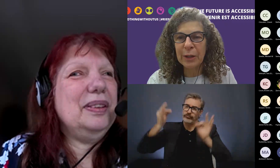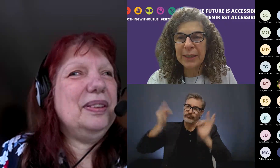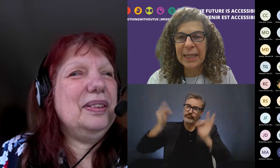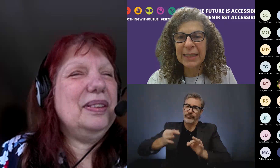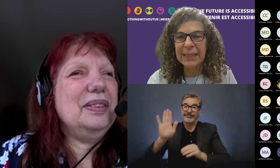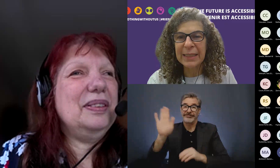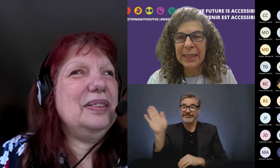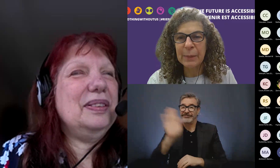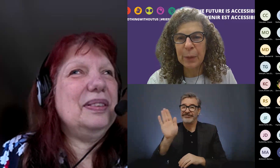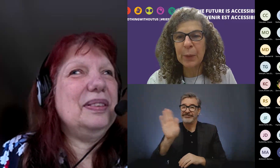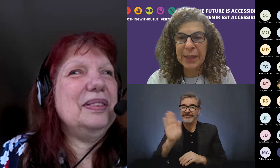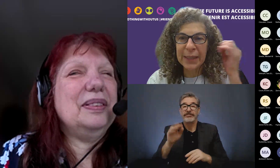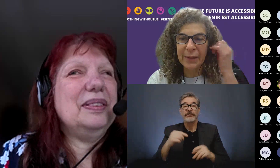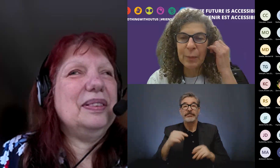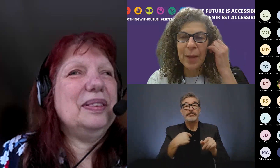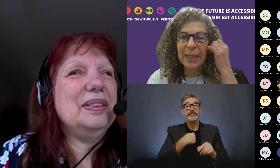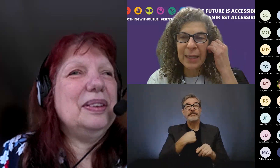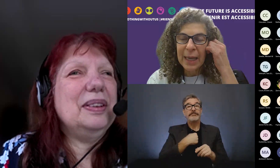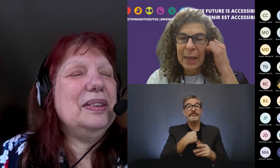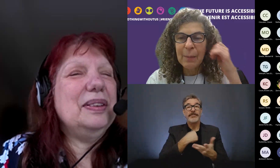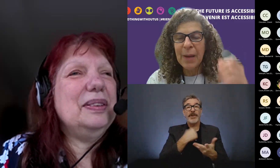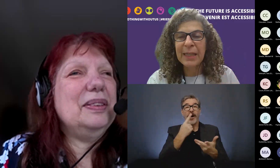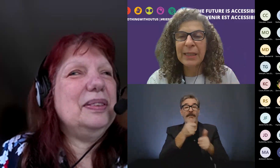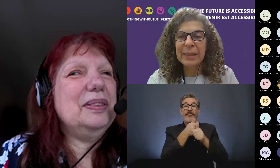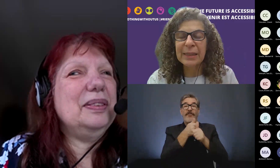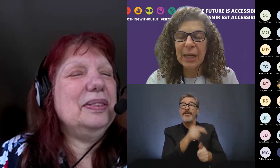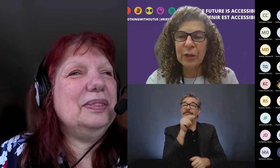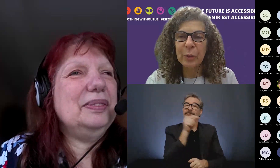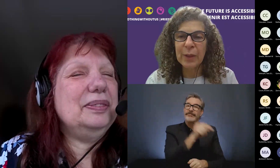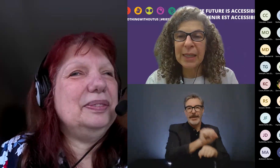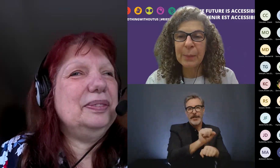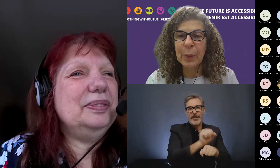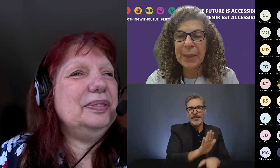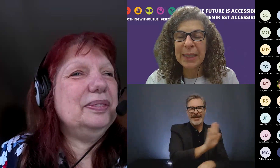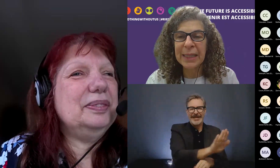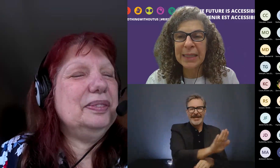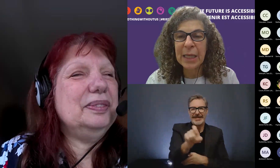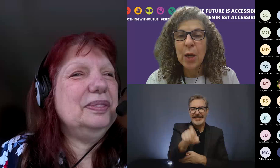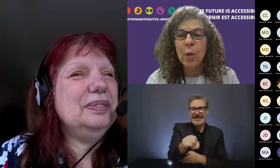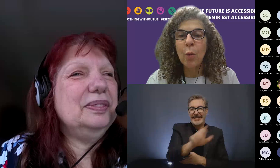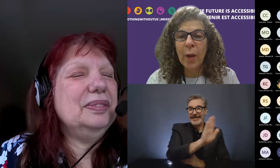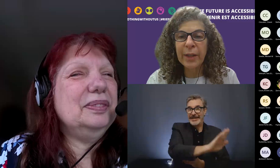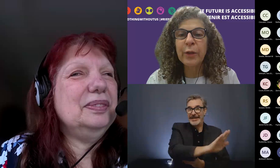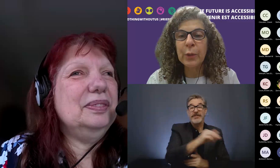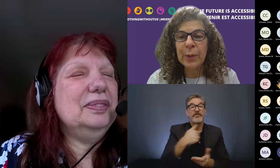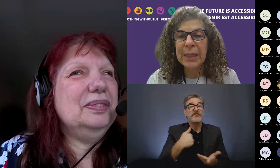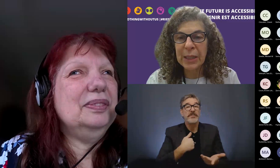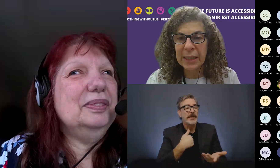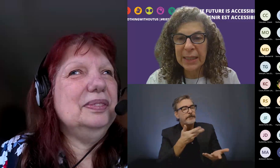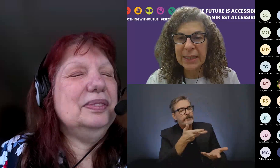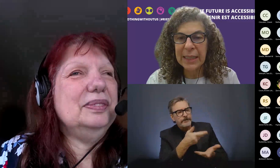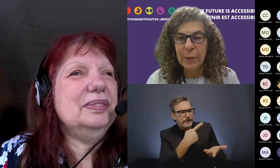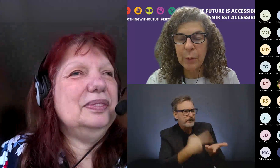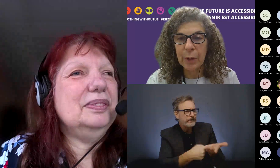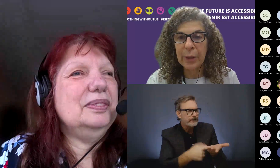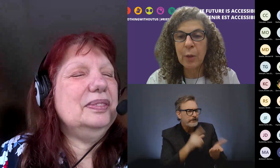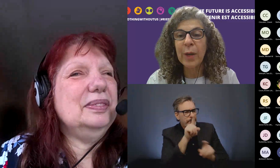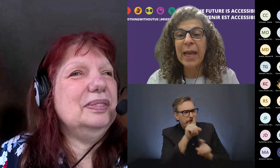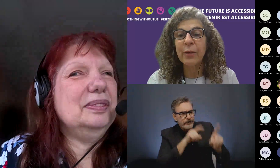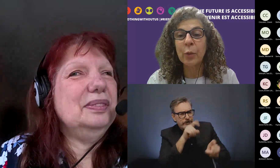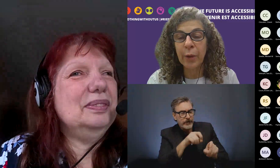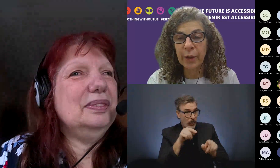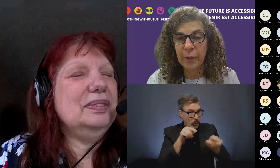of contact is the employee. So my discussion with the employee is, what do you need to succeed at